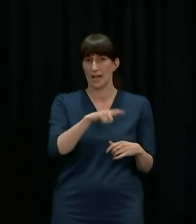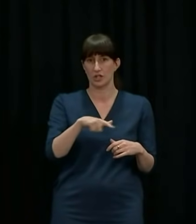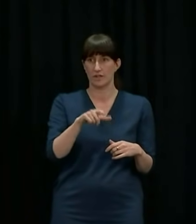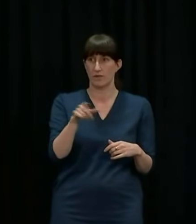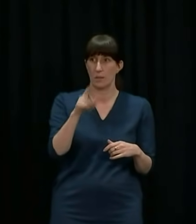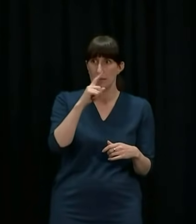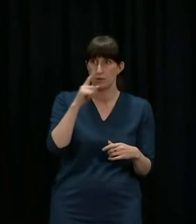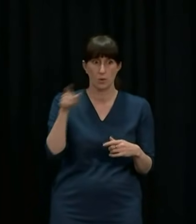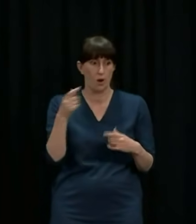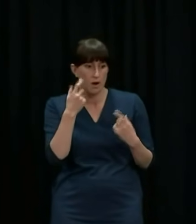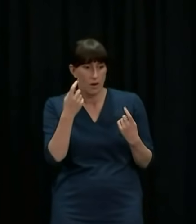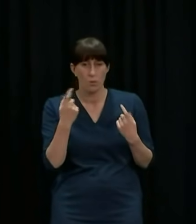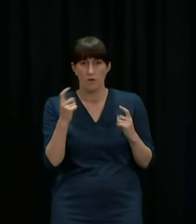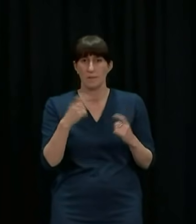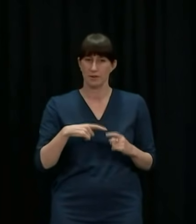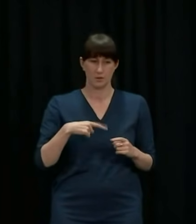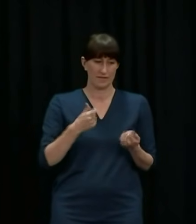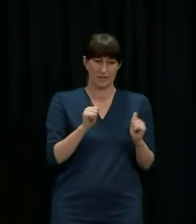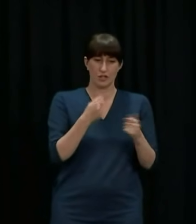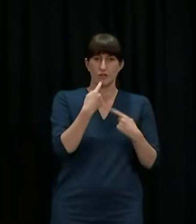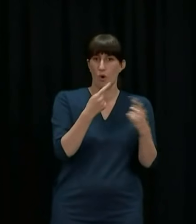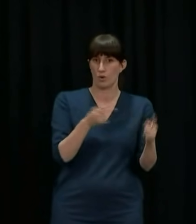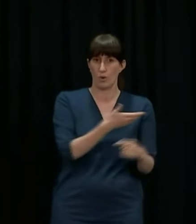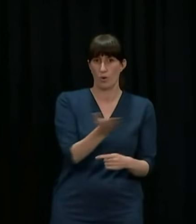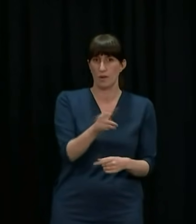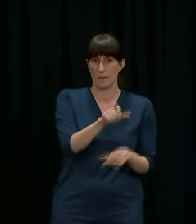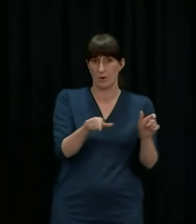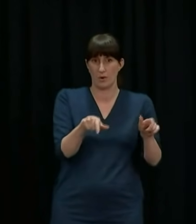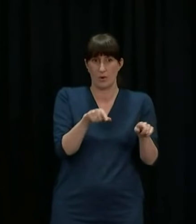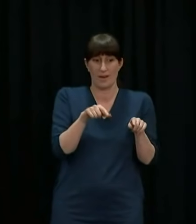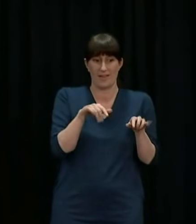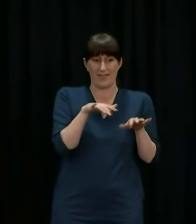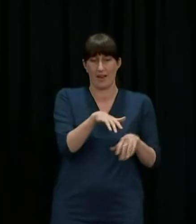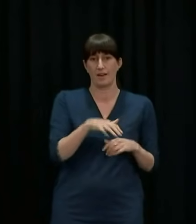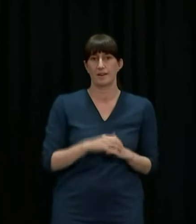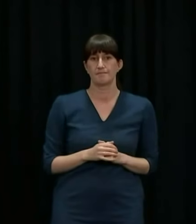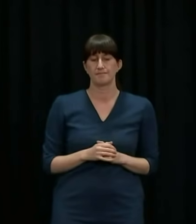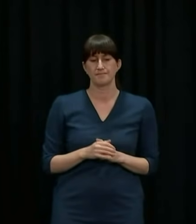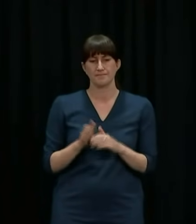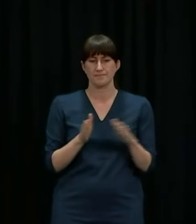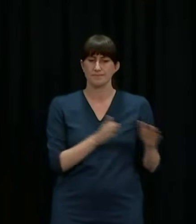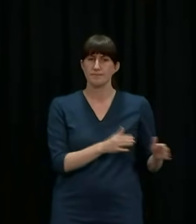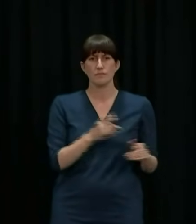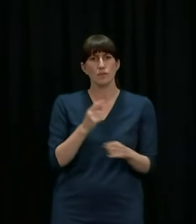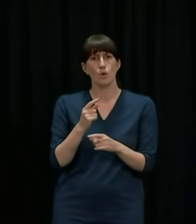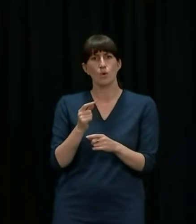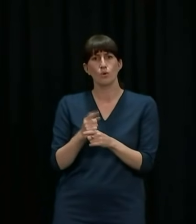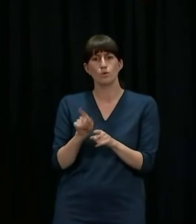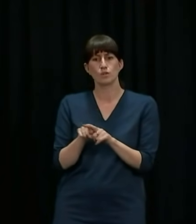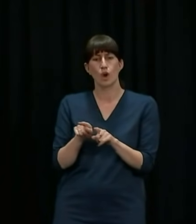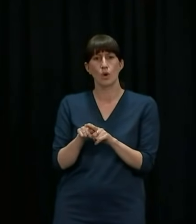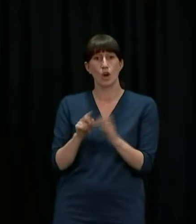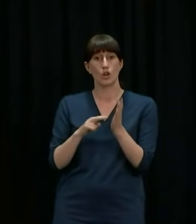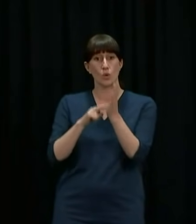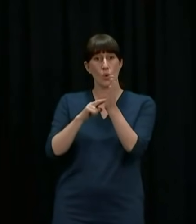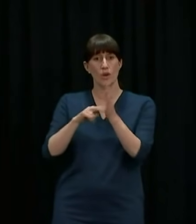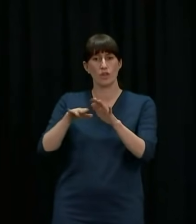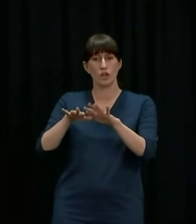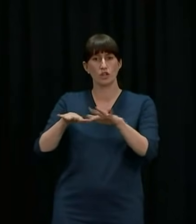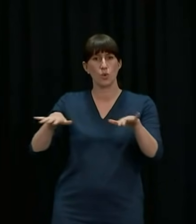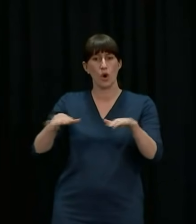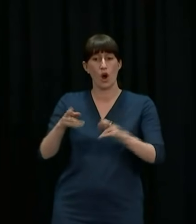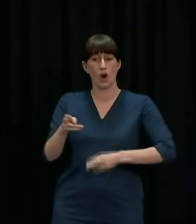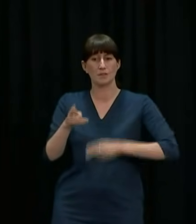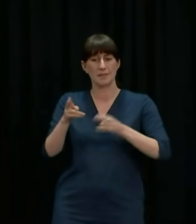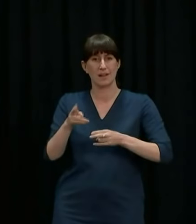interest. We'd also previously referred to an exposure event at the dialysis unit adjacent to North Shore Hospital. There are